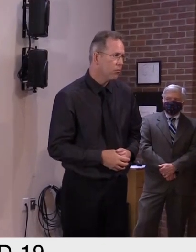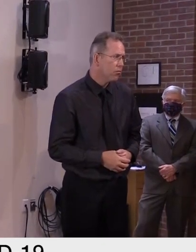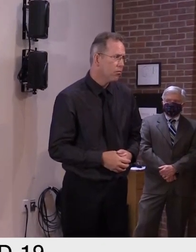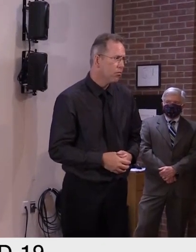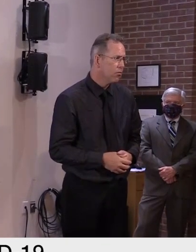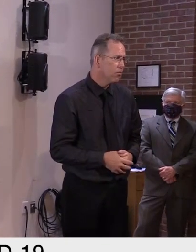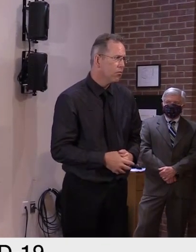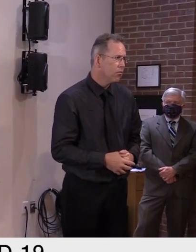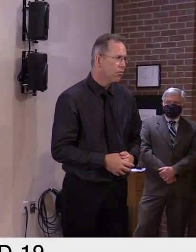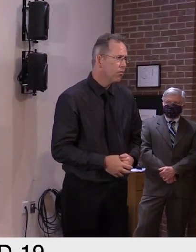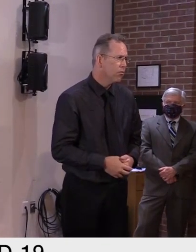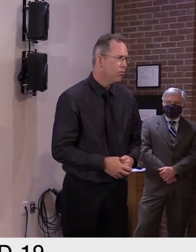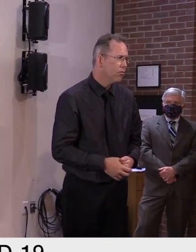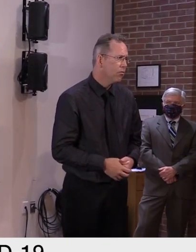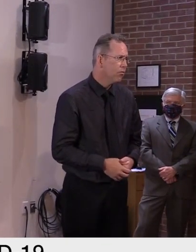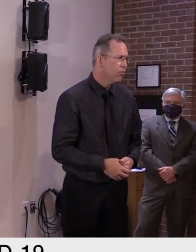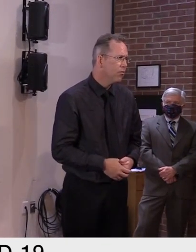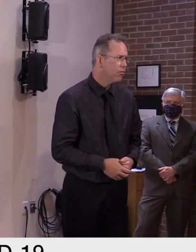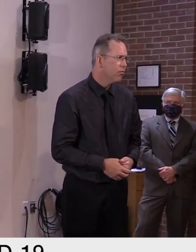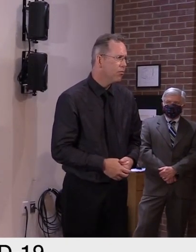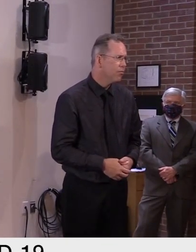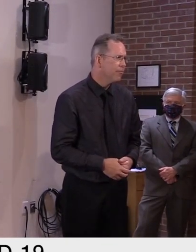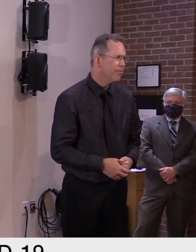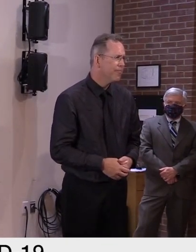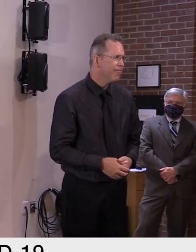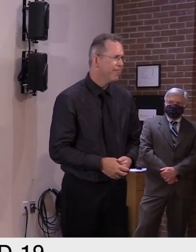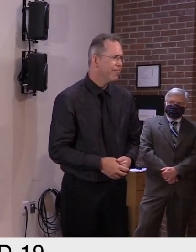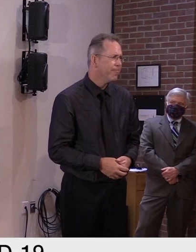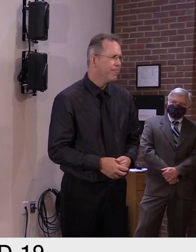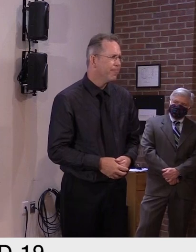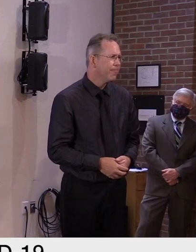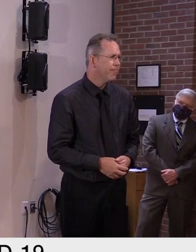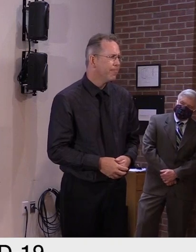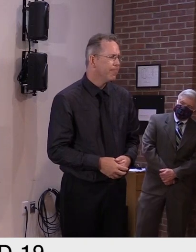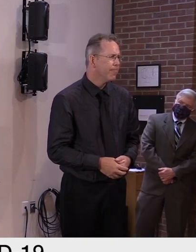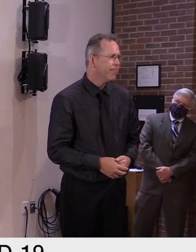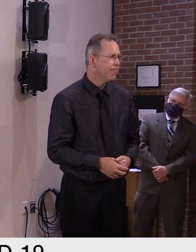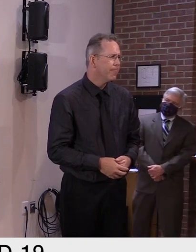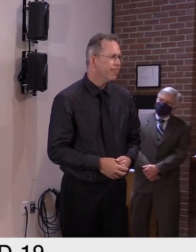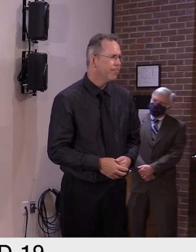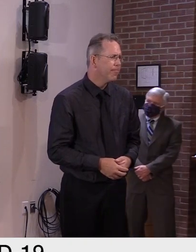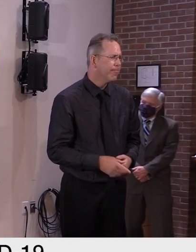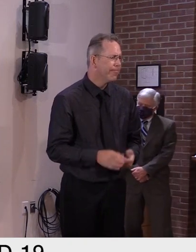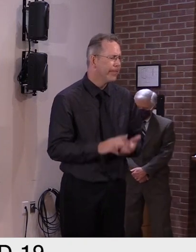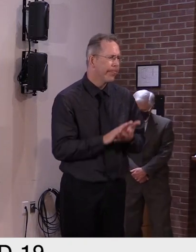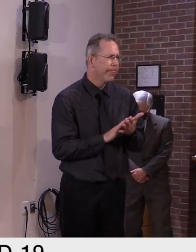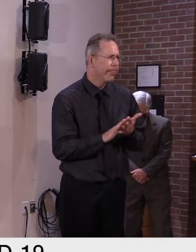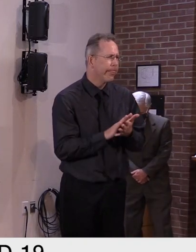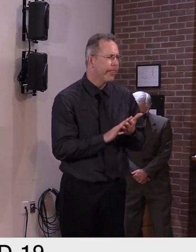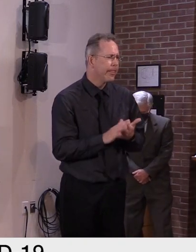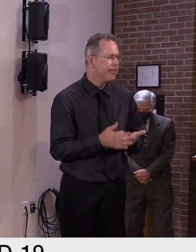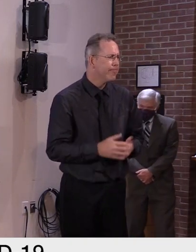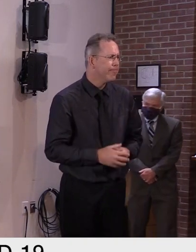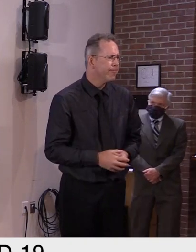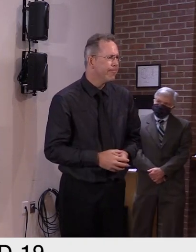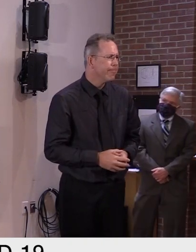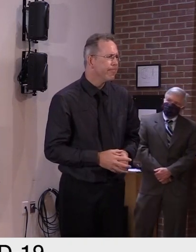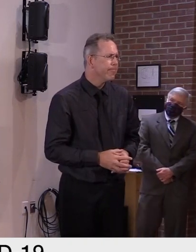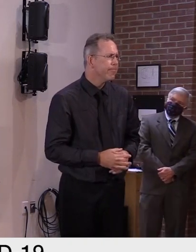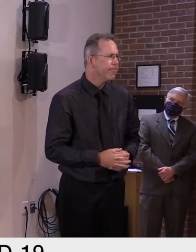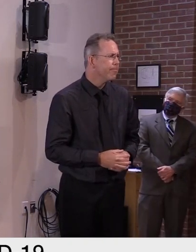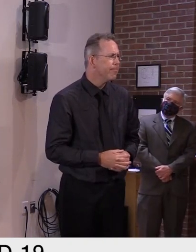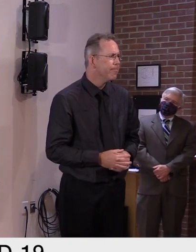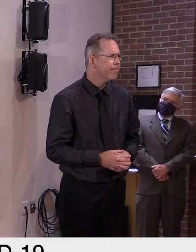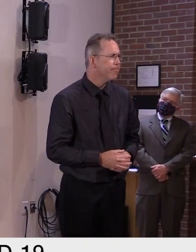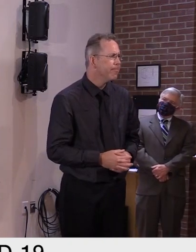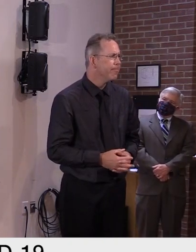county or? Yeah, so that's a great question. Certainly now there are county specific forecasts as well, and we do look at